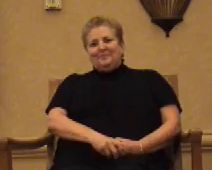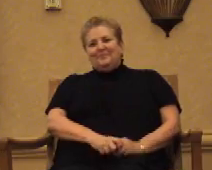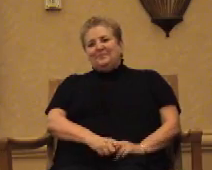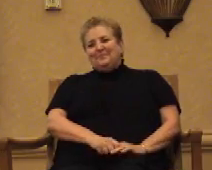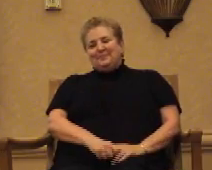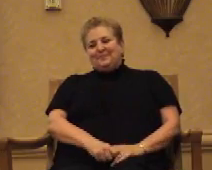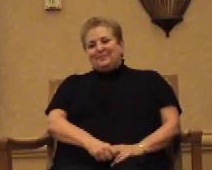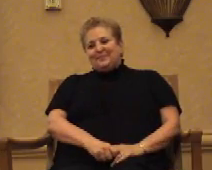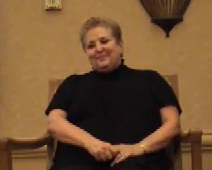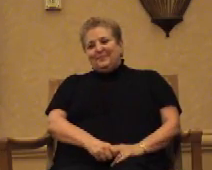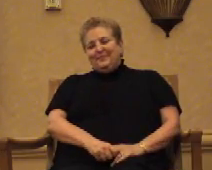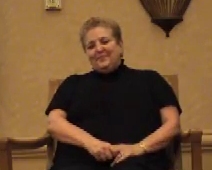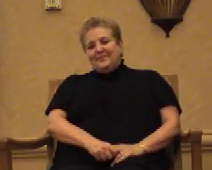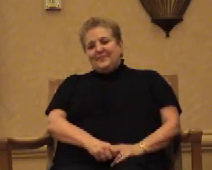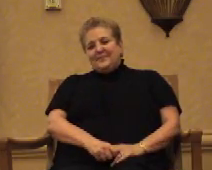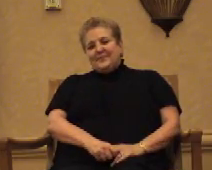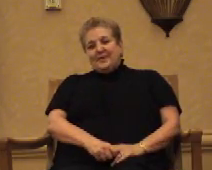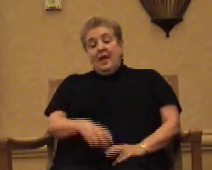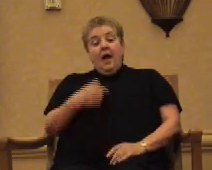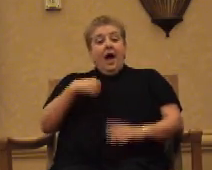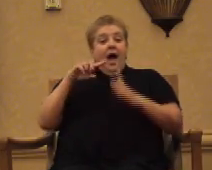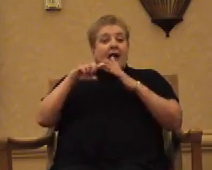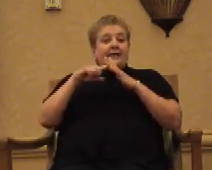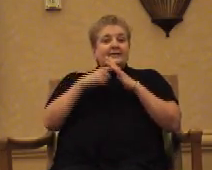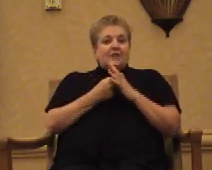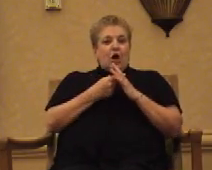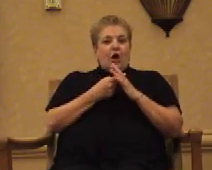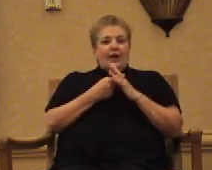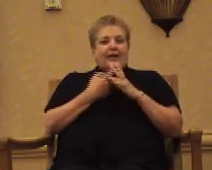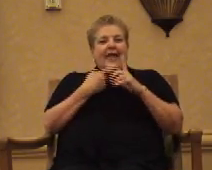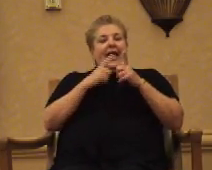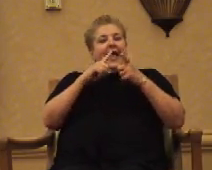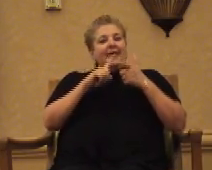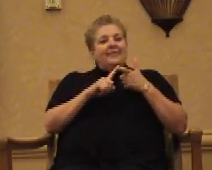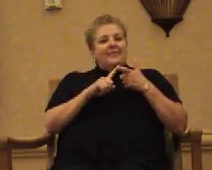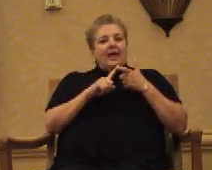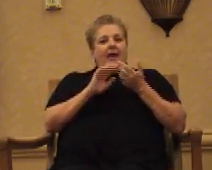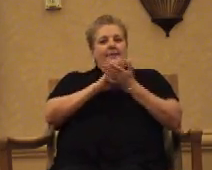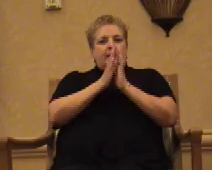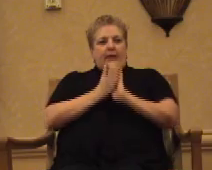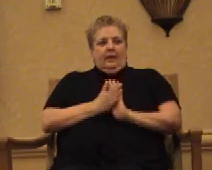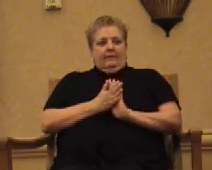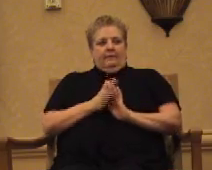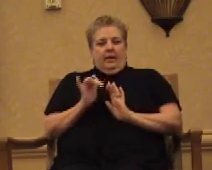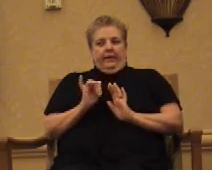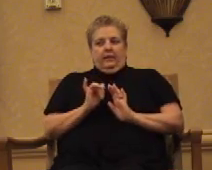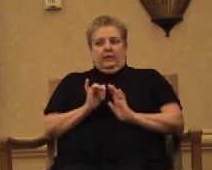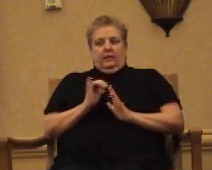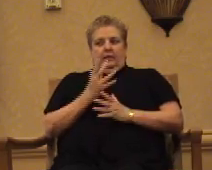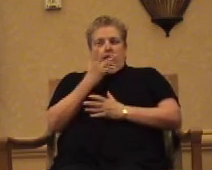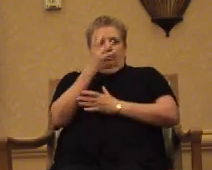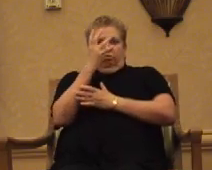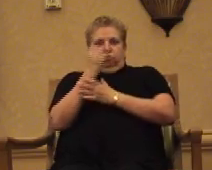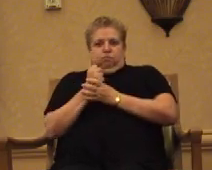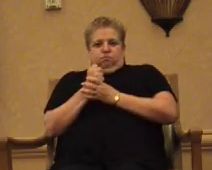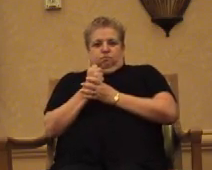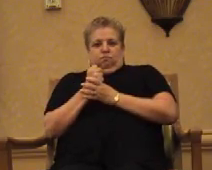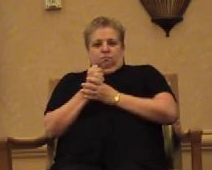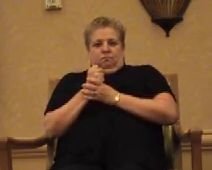I started there and immediately shifted into ghost mode and lay low. It felt like going there in my first